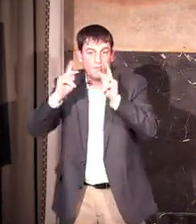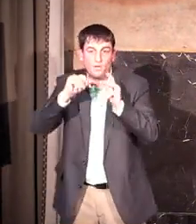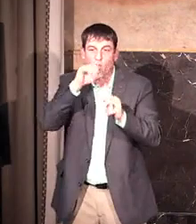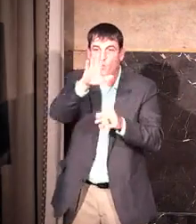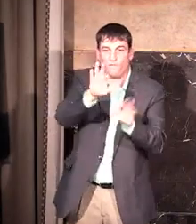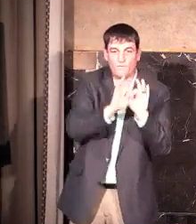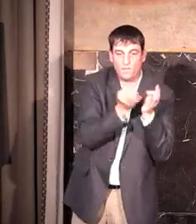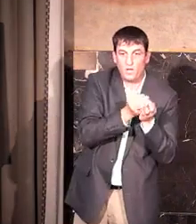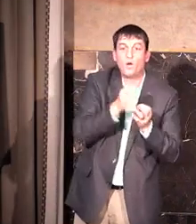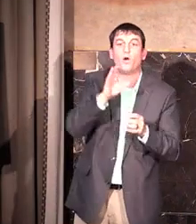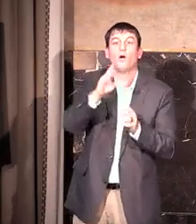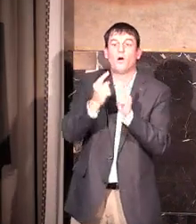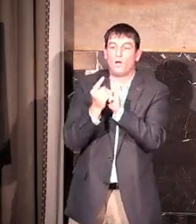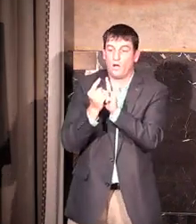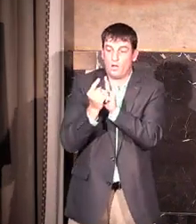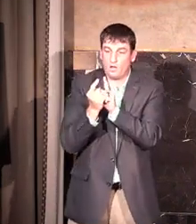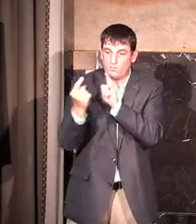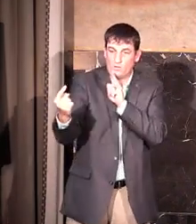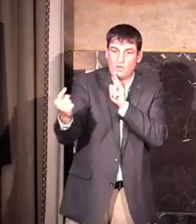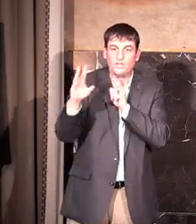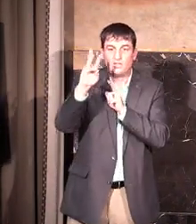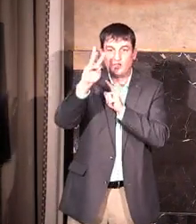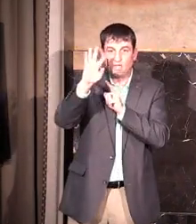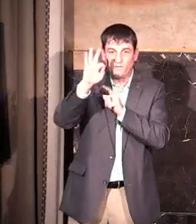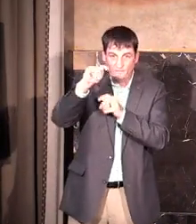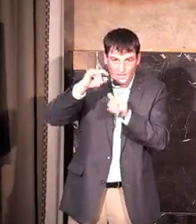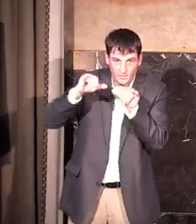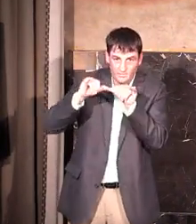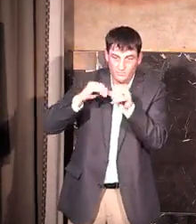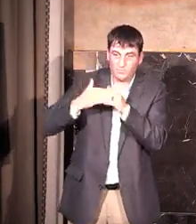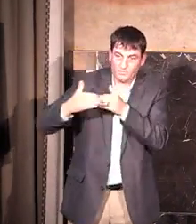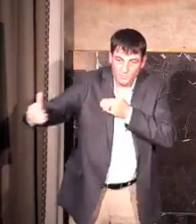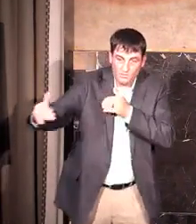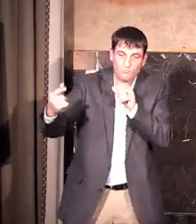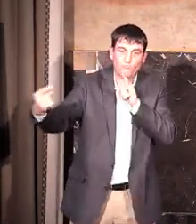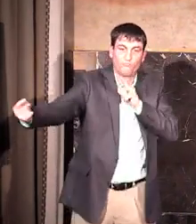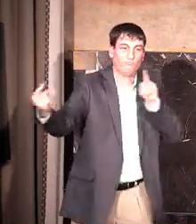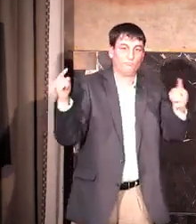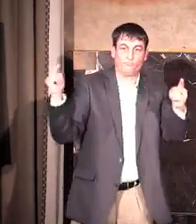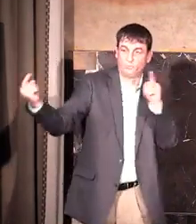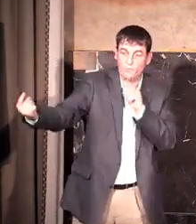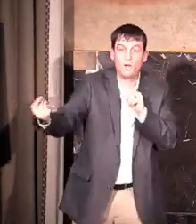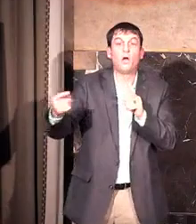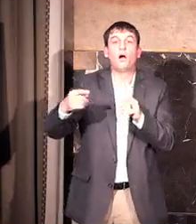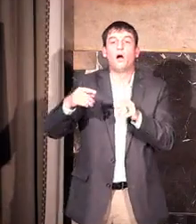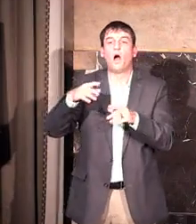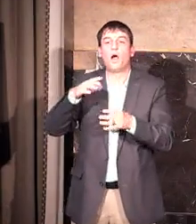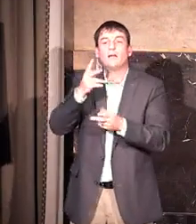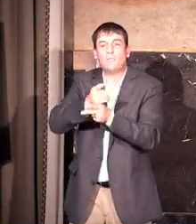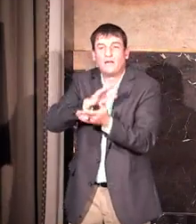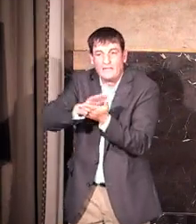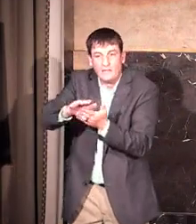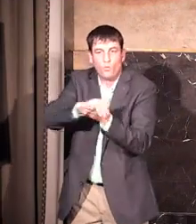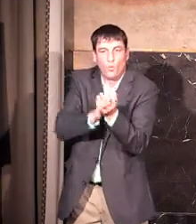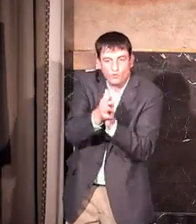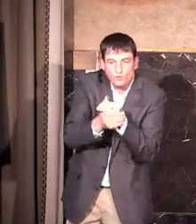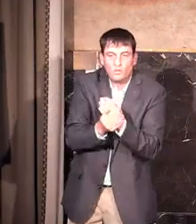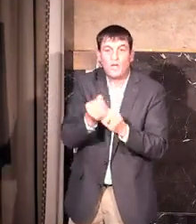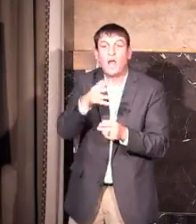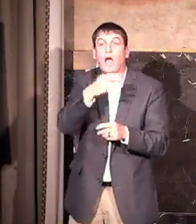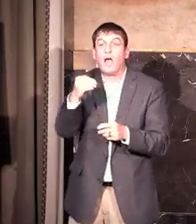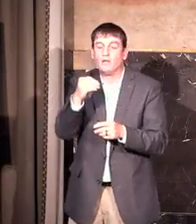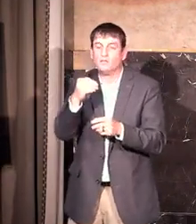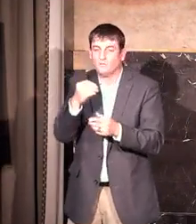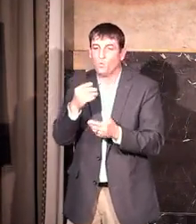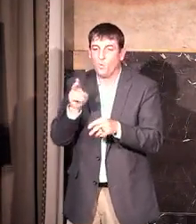distance 6 feet away from other individuals, and make sure that you're practicing good hygiene. And be especially courteous by wearing a